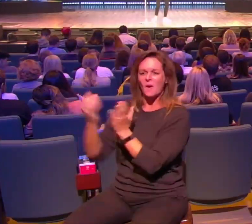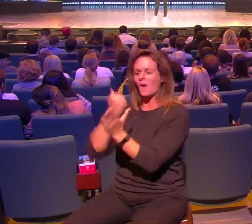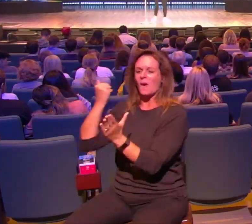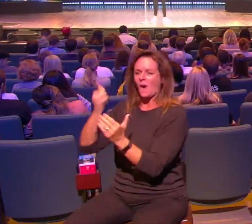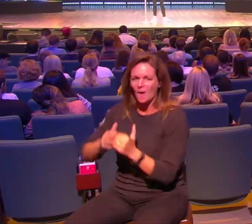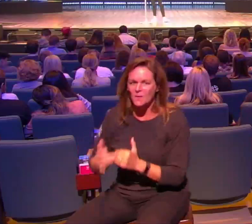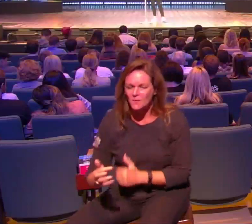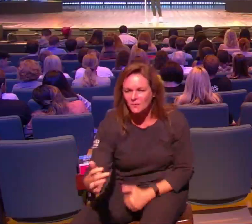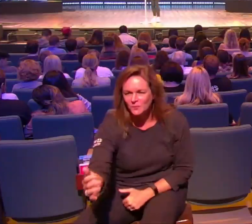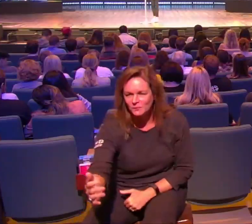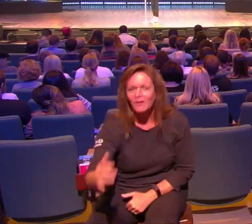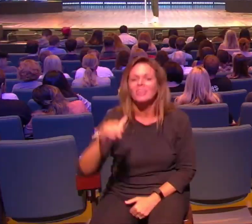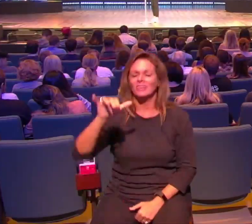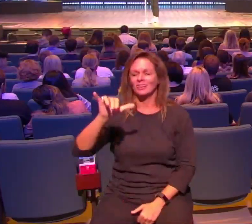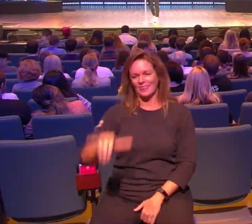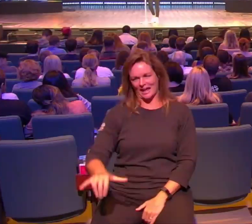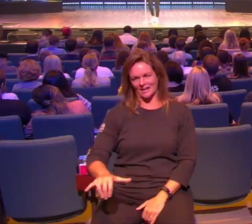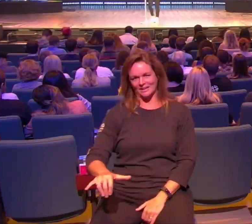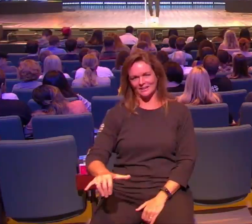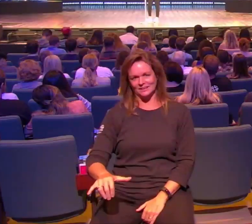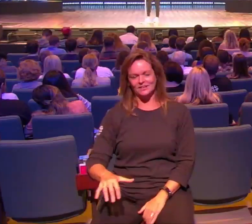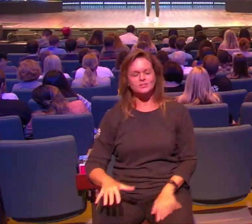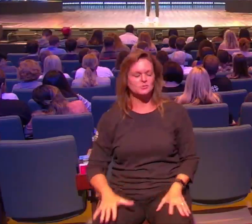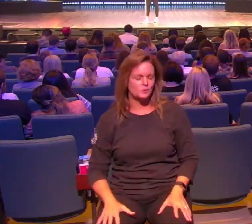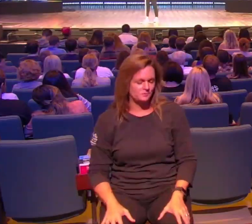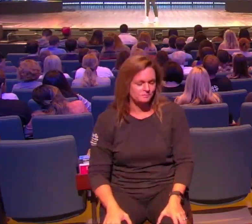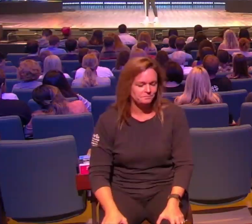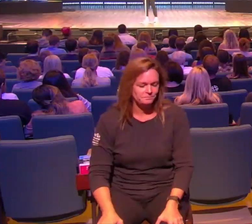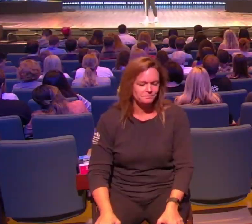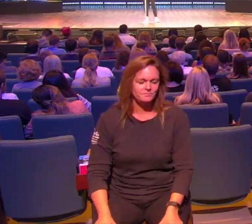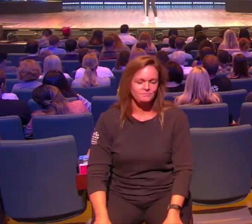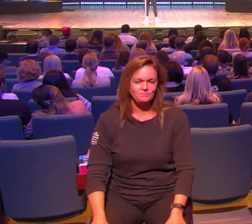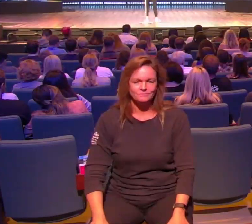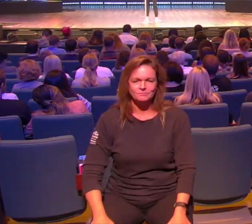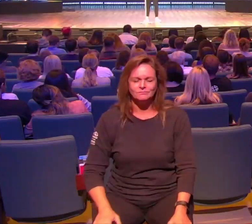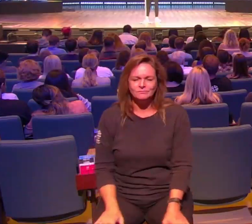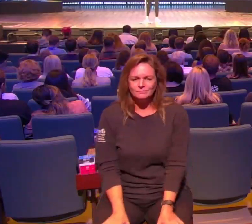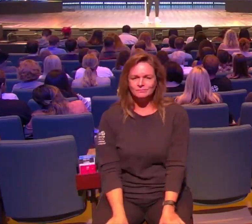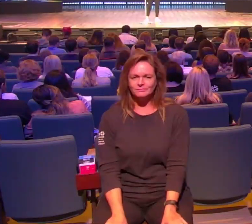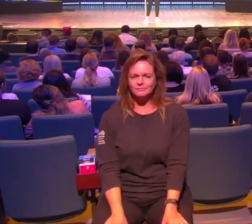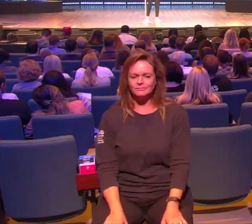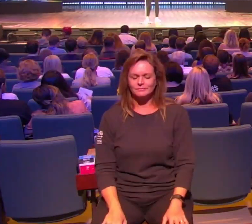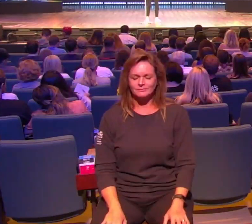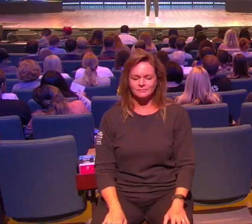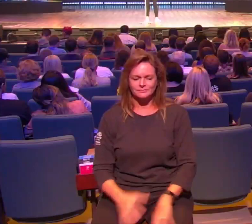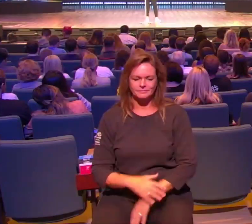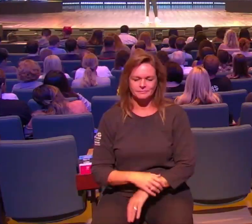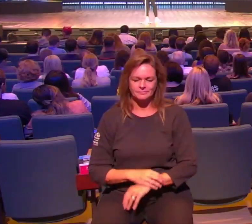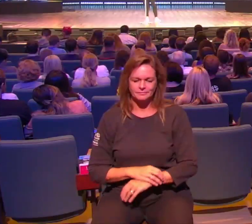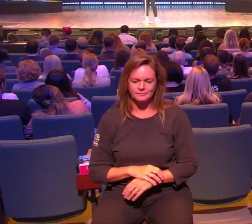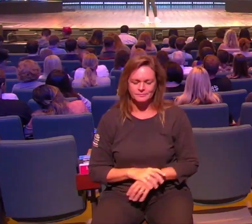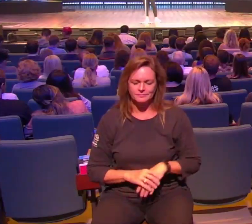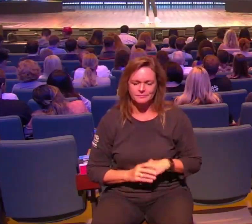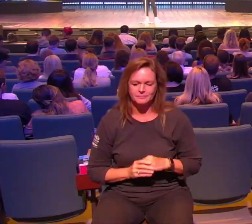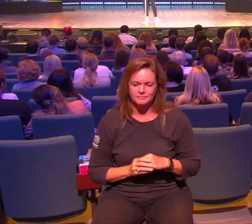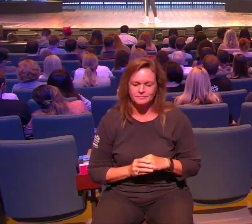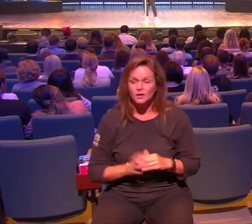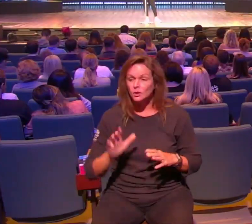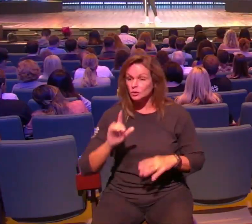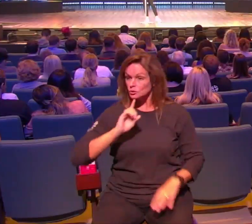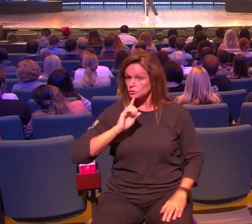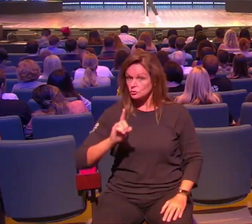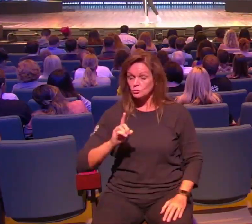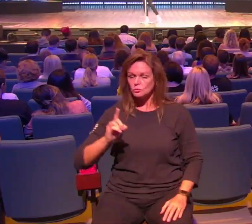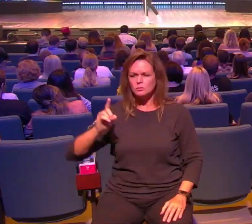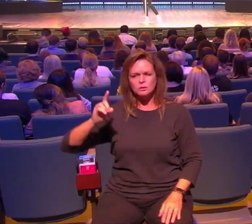we came to love and we came to know in the wilderness. And even though we have never seen the promised land and we don't even